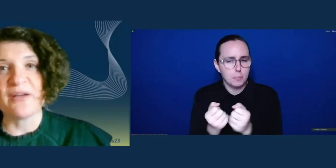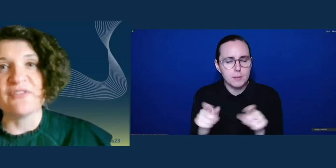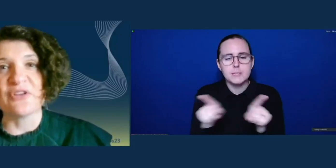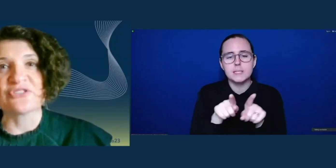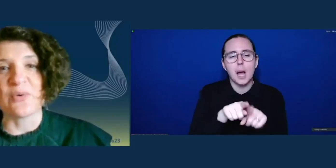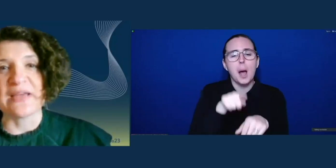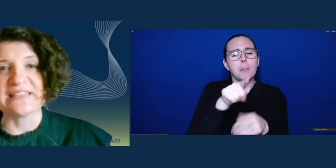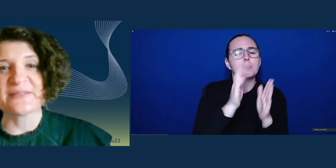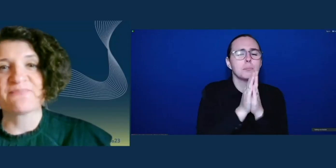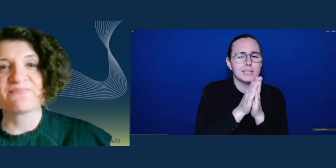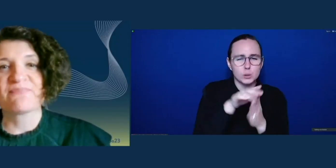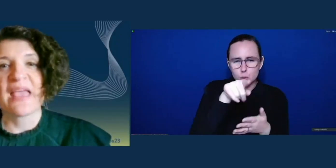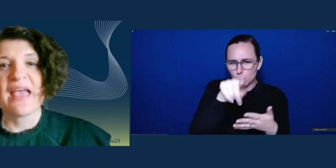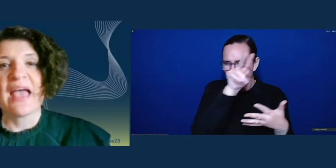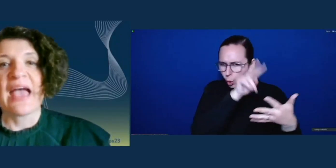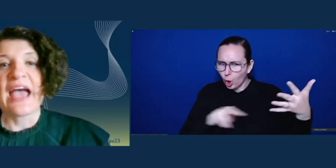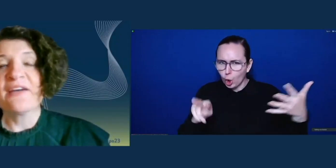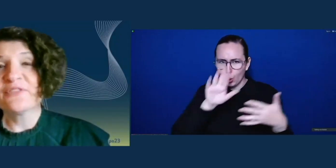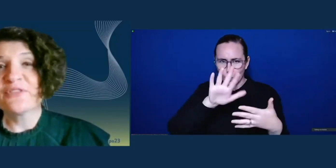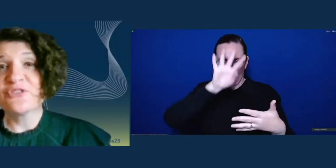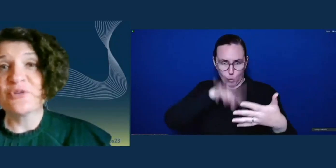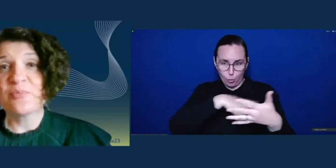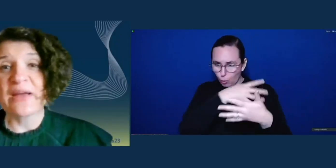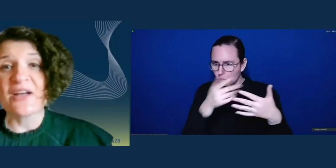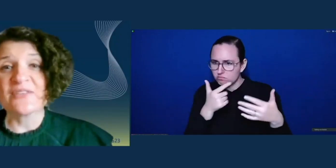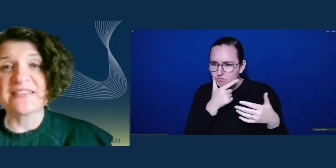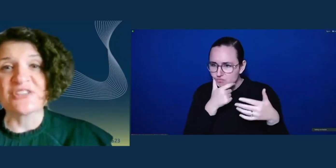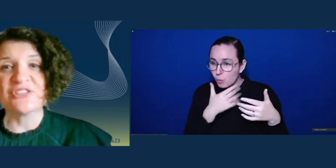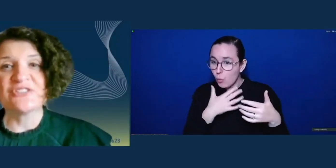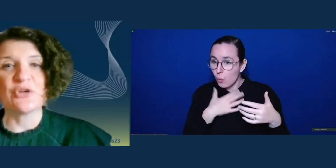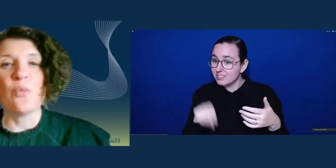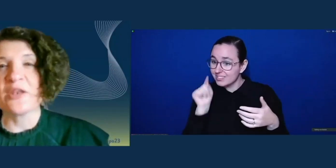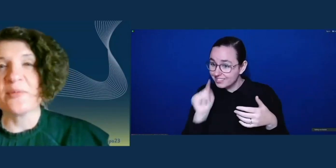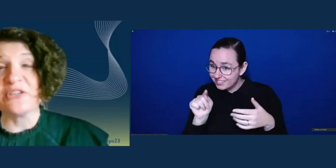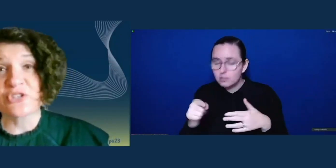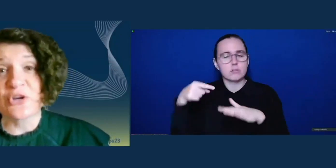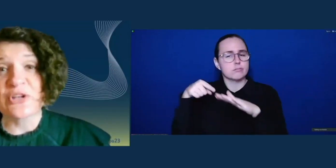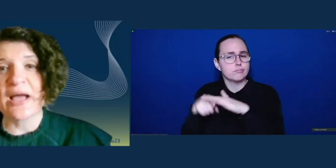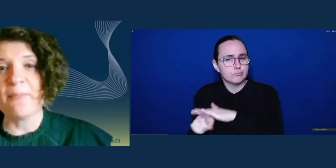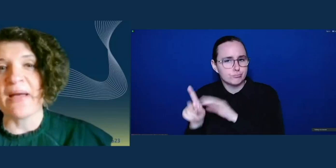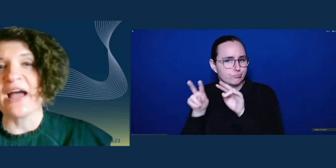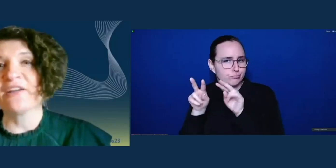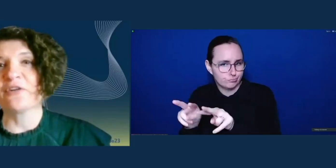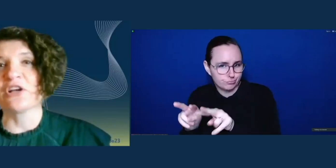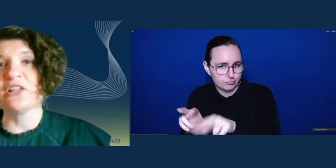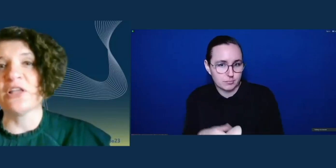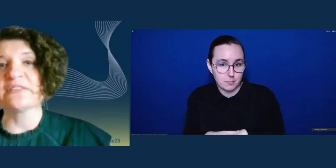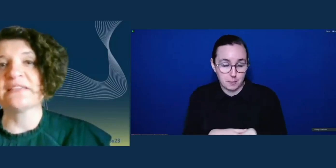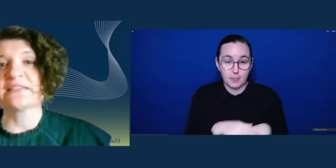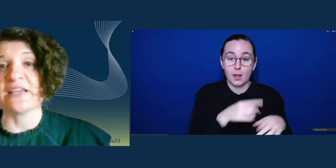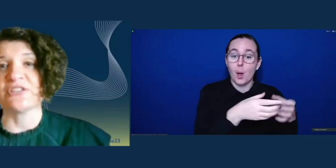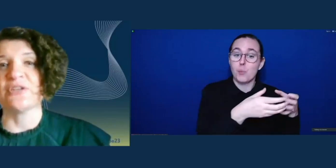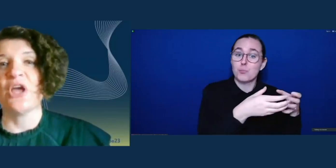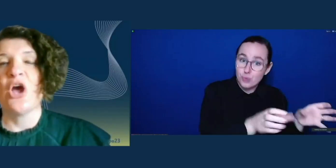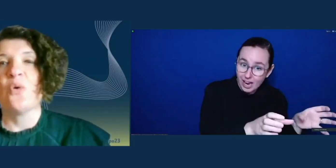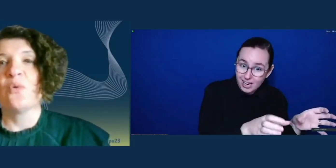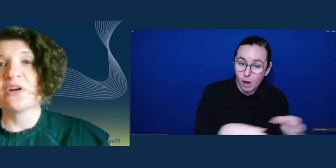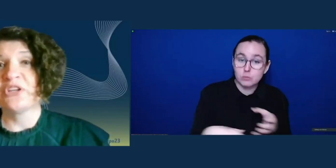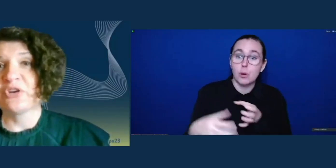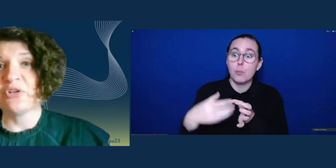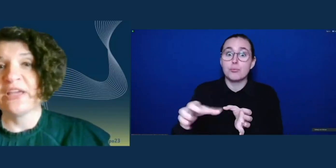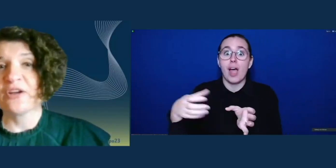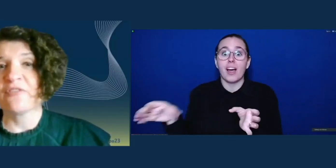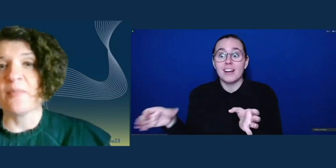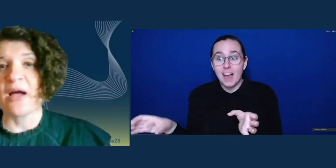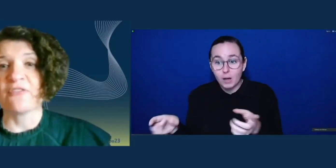workshop of your choice. After the 2 breakout sessions, you'll want to be sure to come back for a closing session where